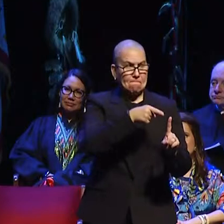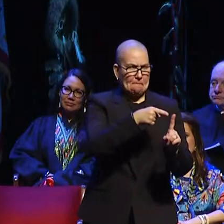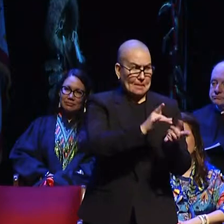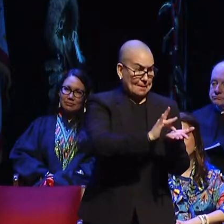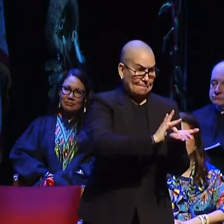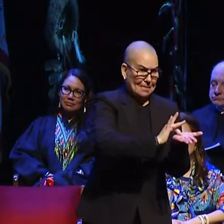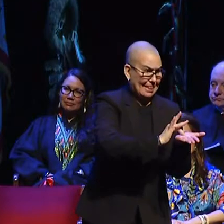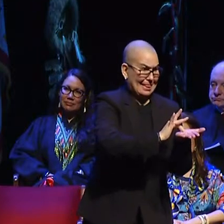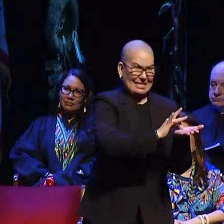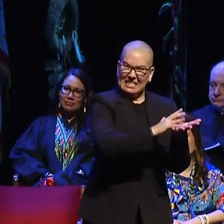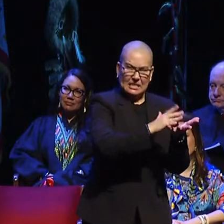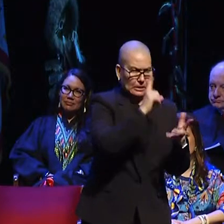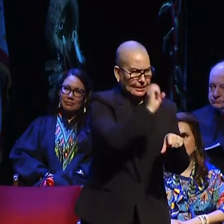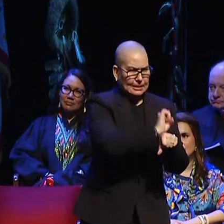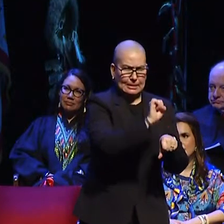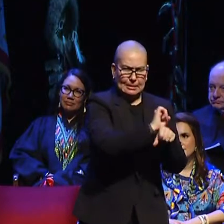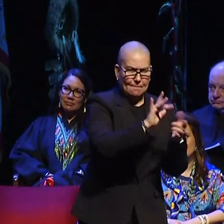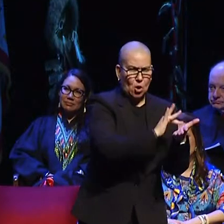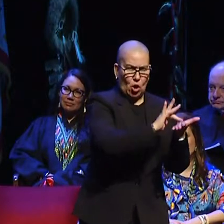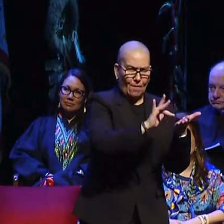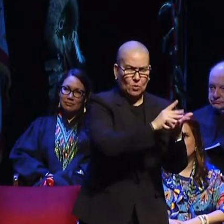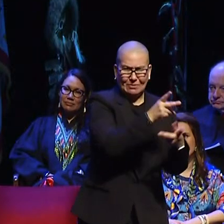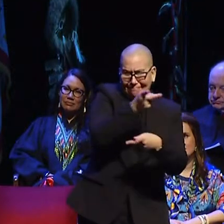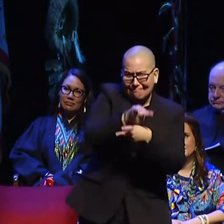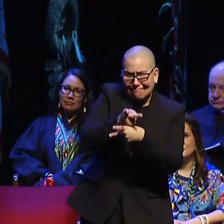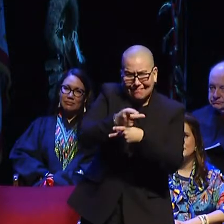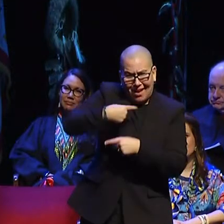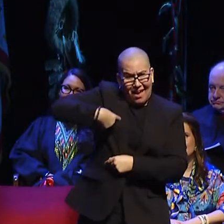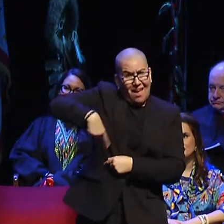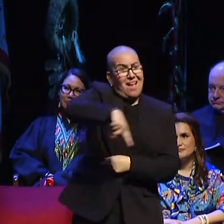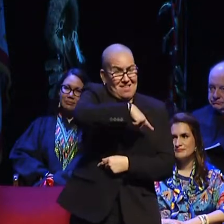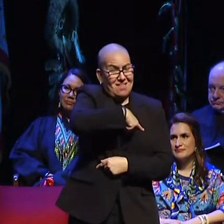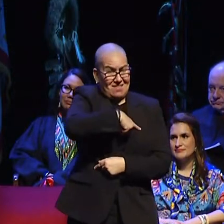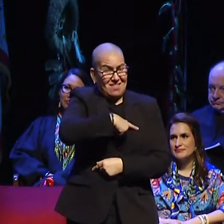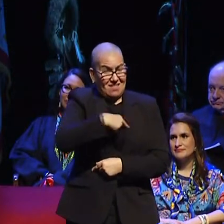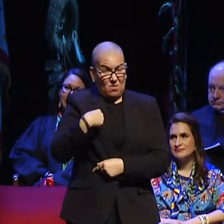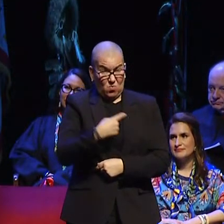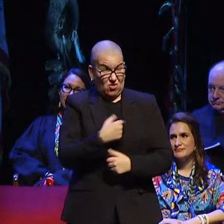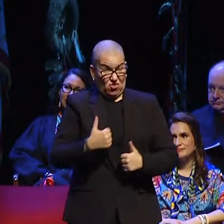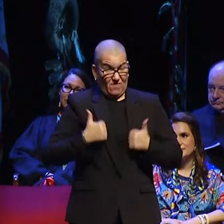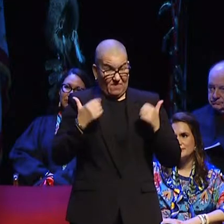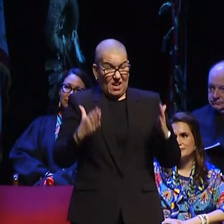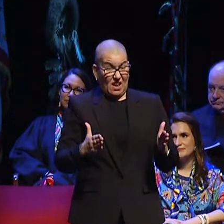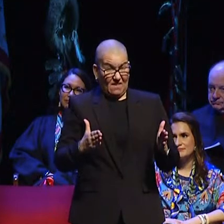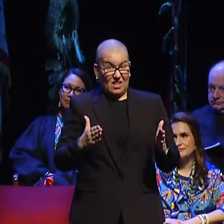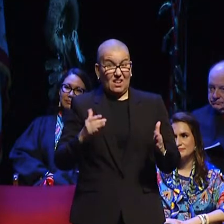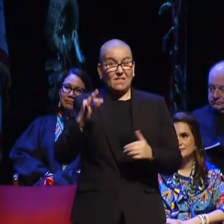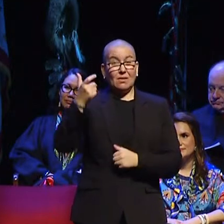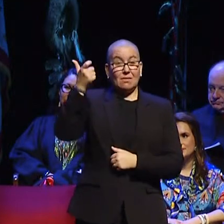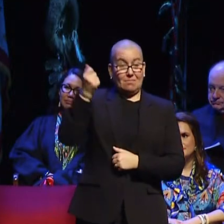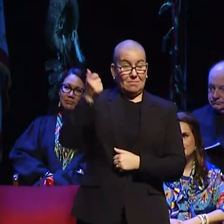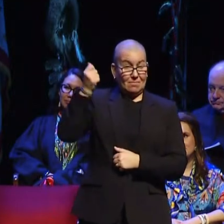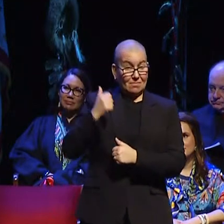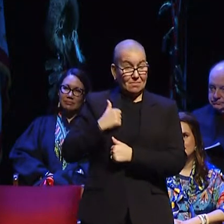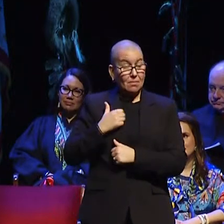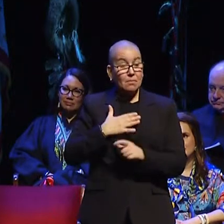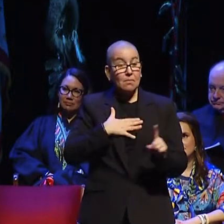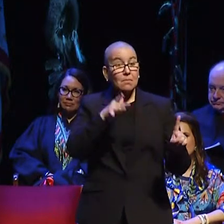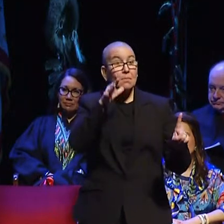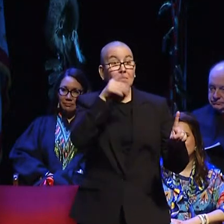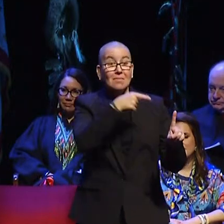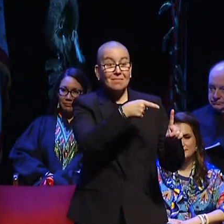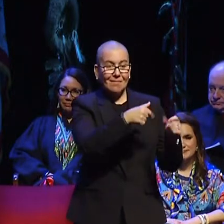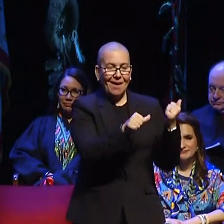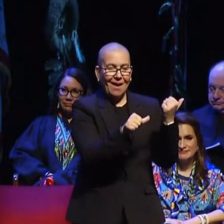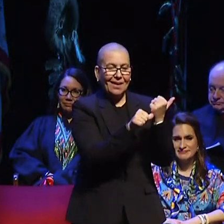together. We got by on Social Security survivor benefits and my mom's job working as an aide in a nursing home. Mom,